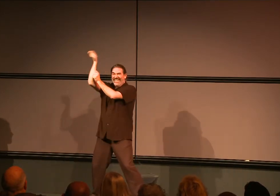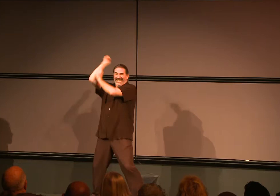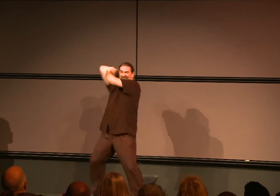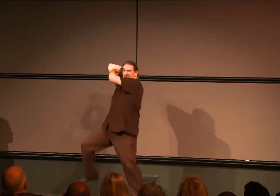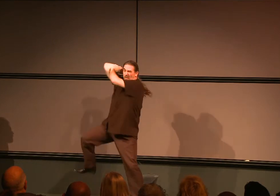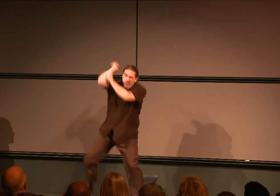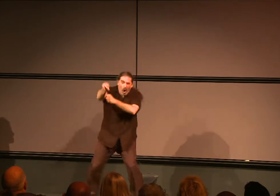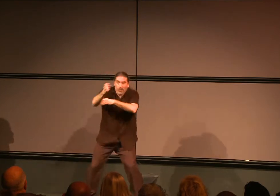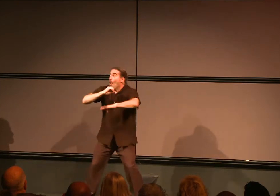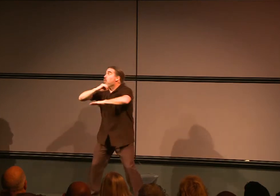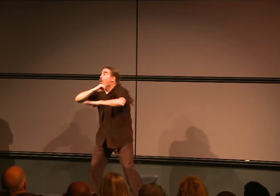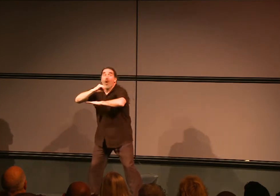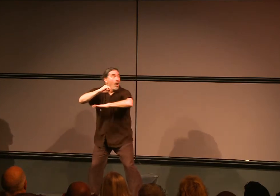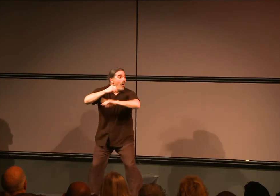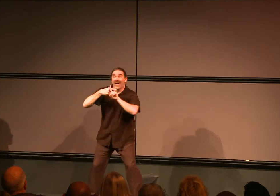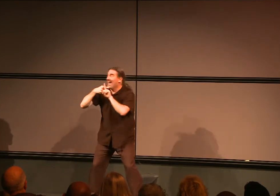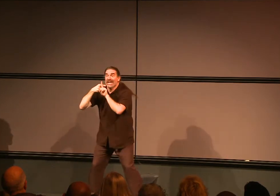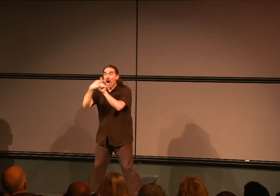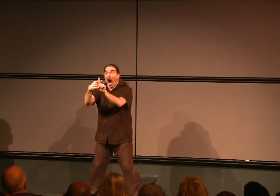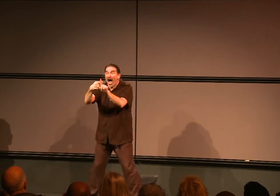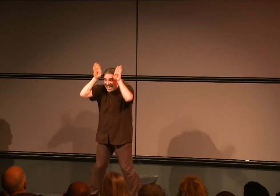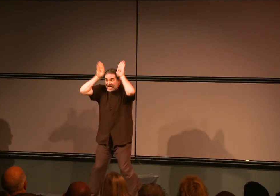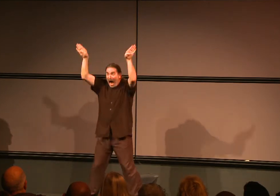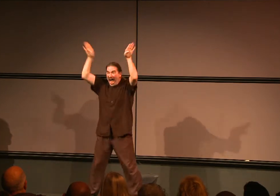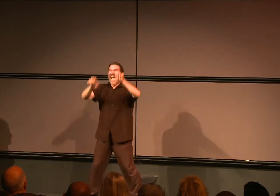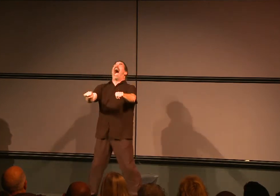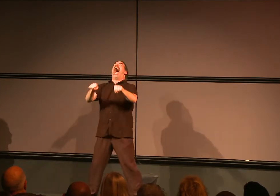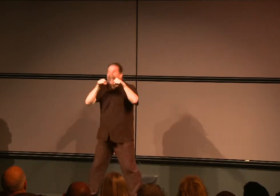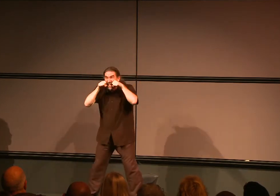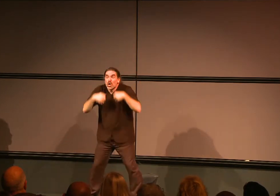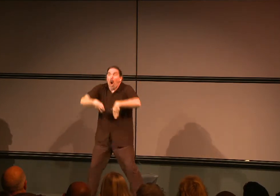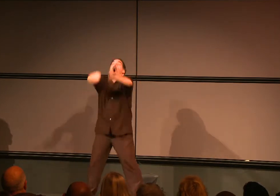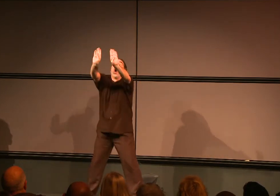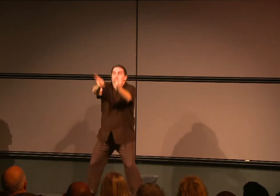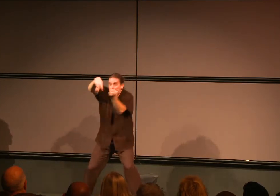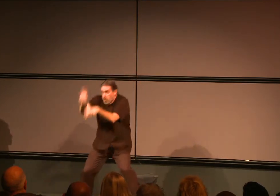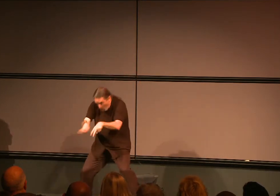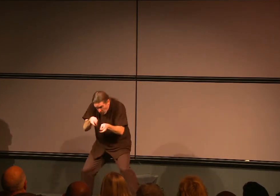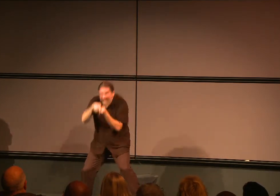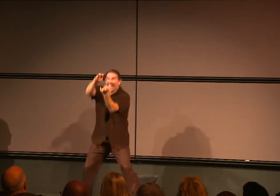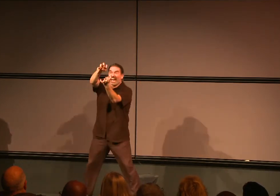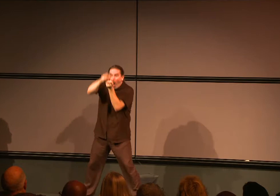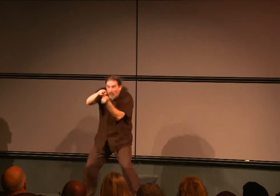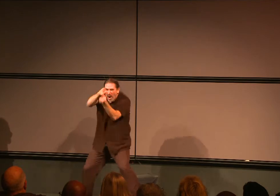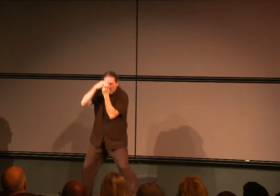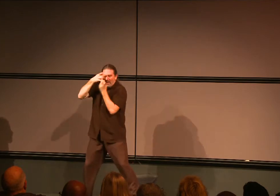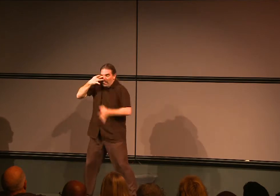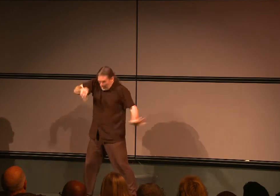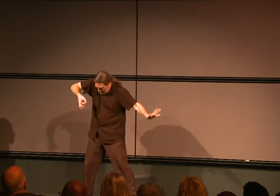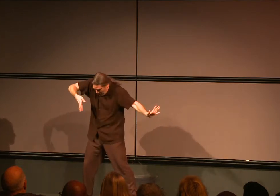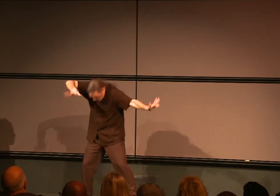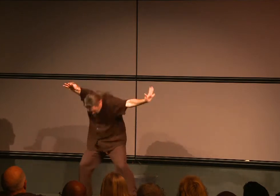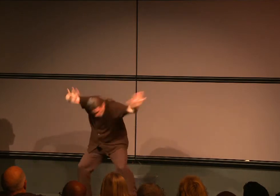He flings the eye towards the horse. It gloms onto its ears and pulls it right back into his head.